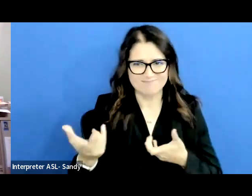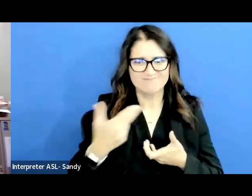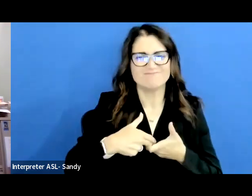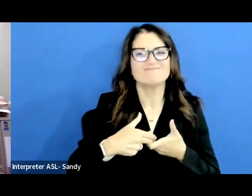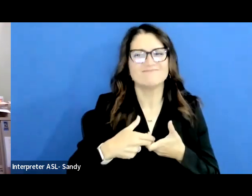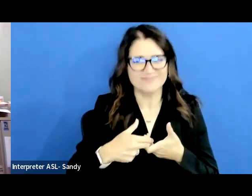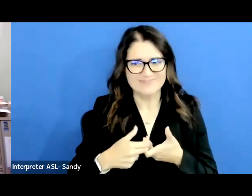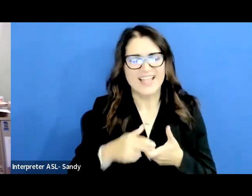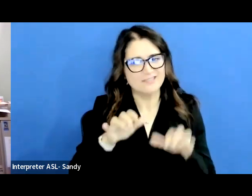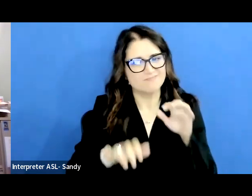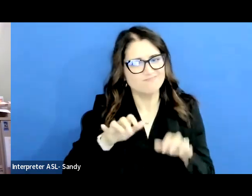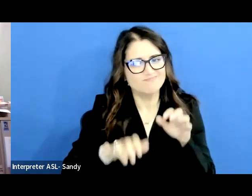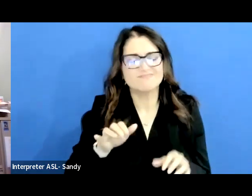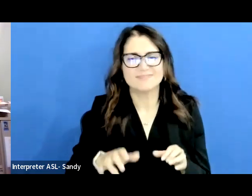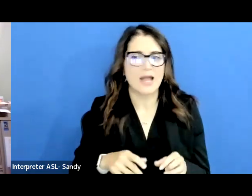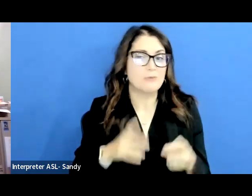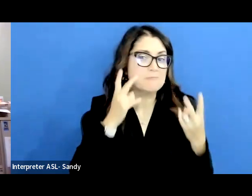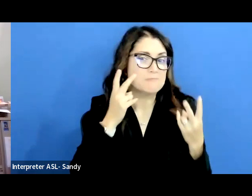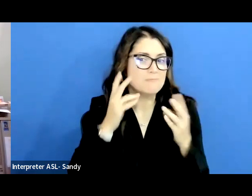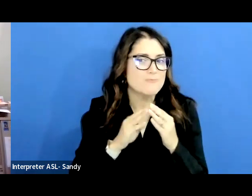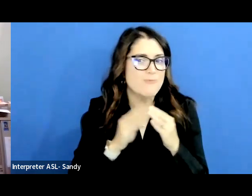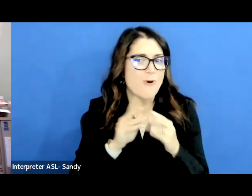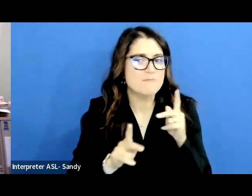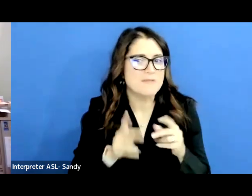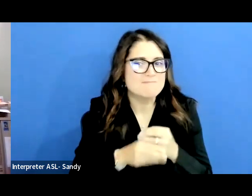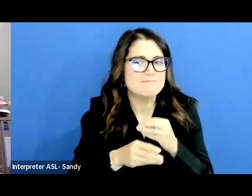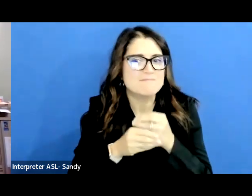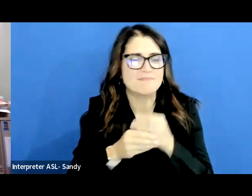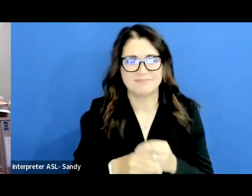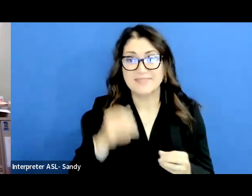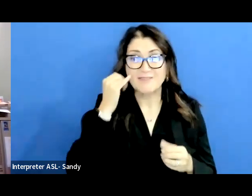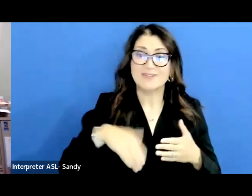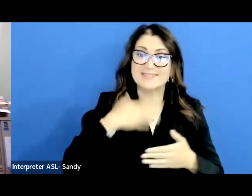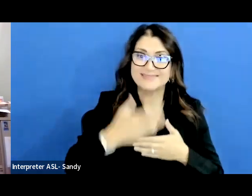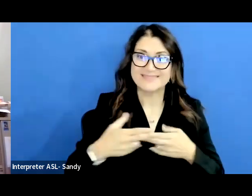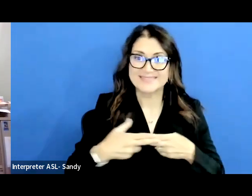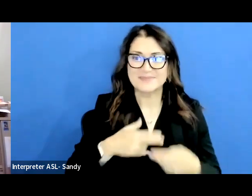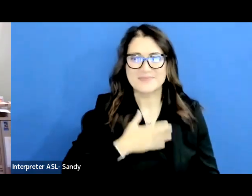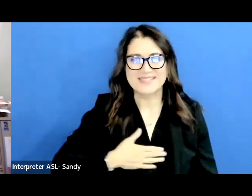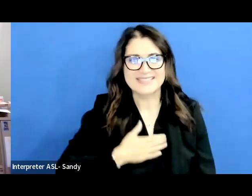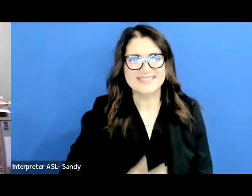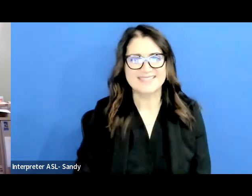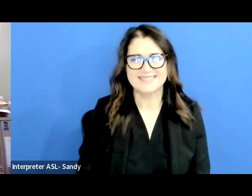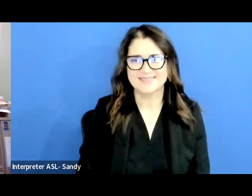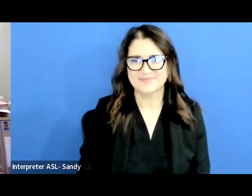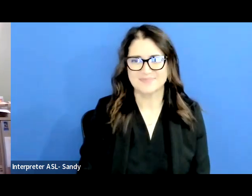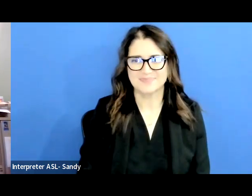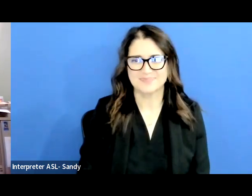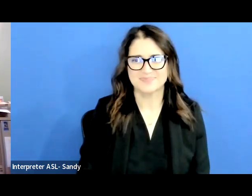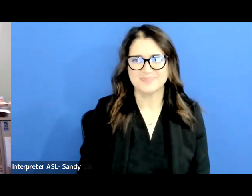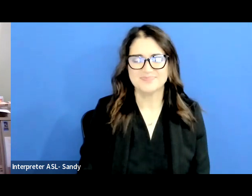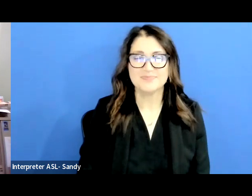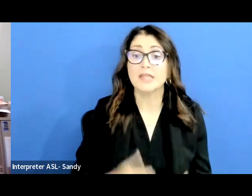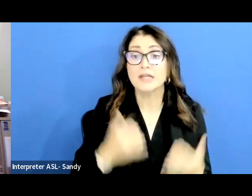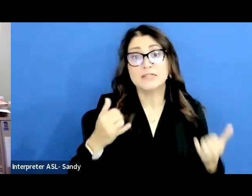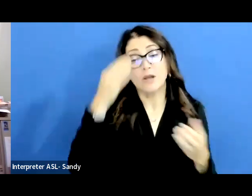us there, and we'll continue seeing what other people are saying. If you could move it to the next slide now, please. Now, as I